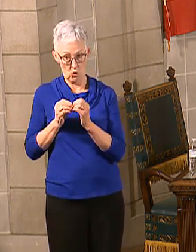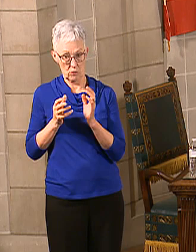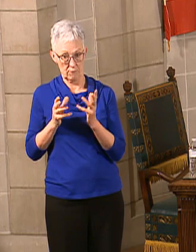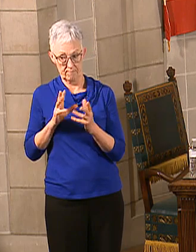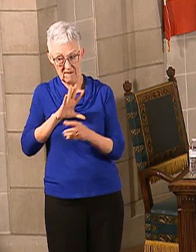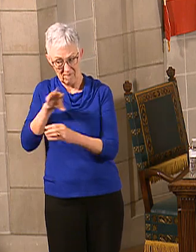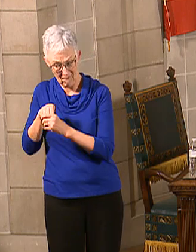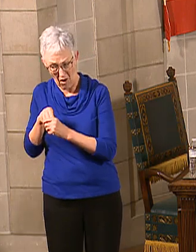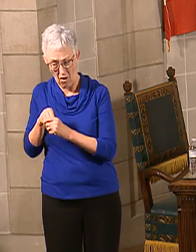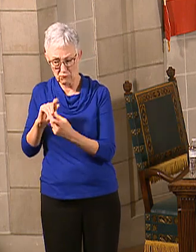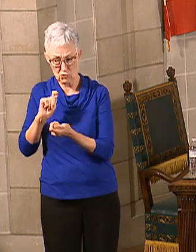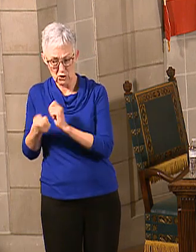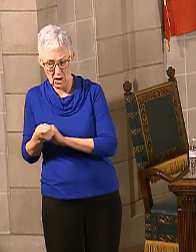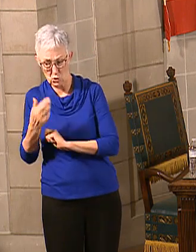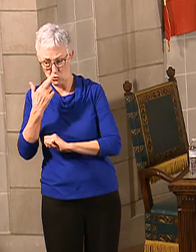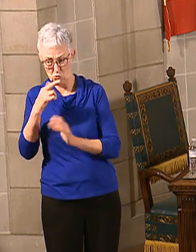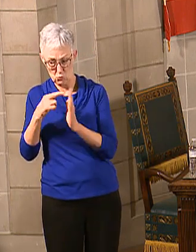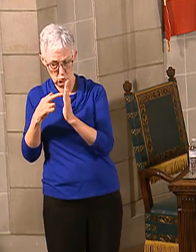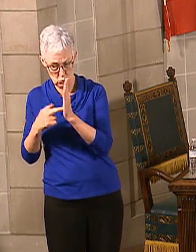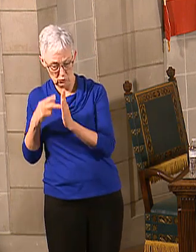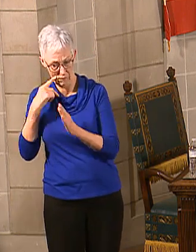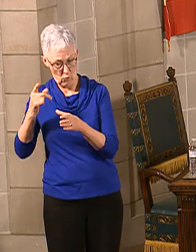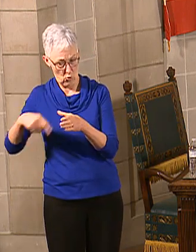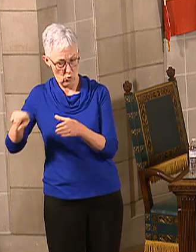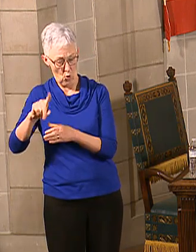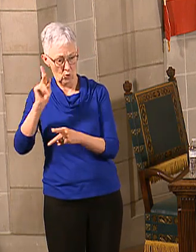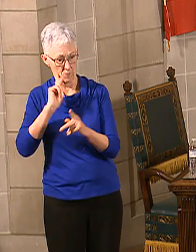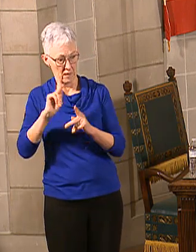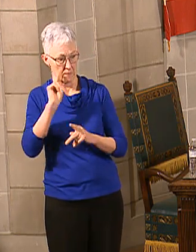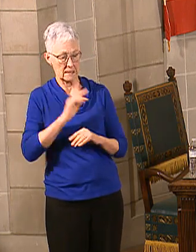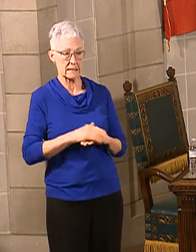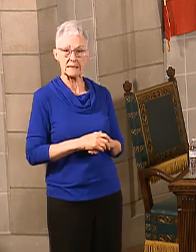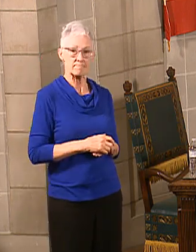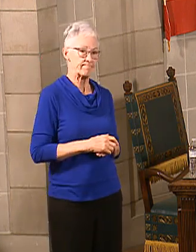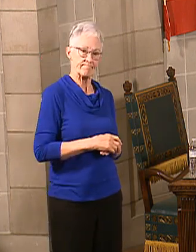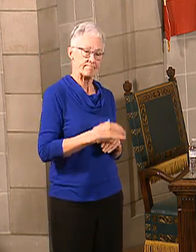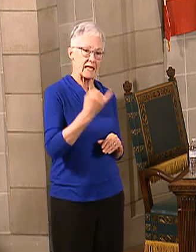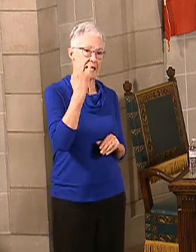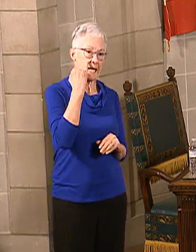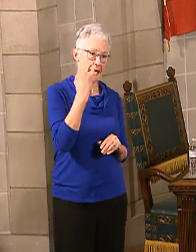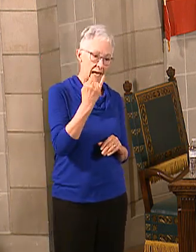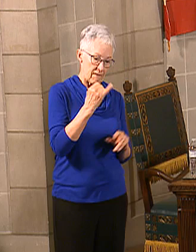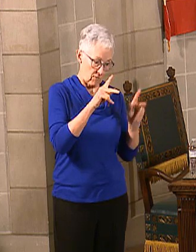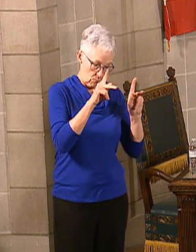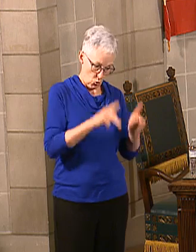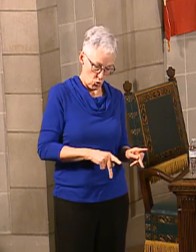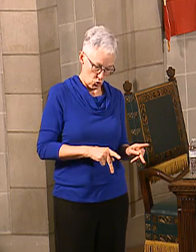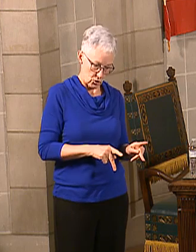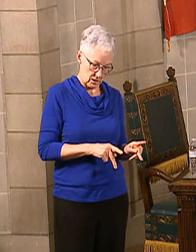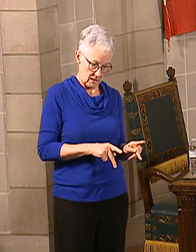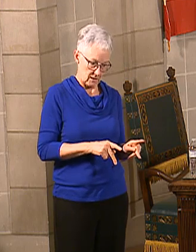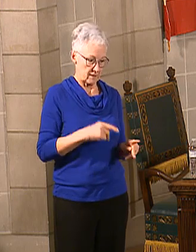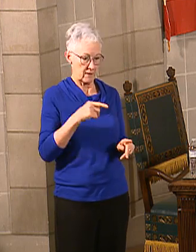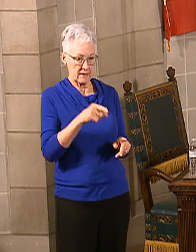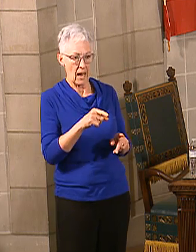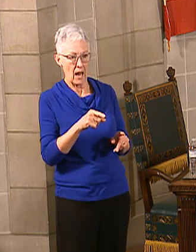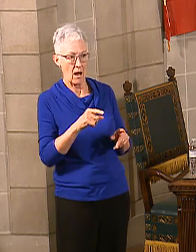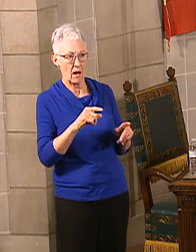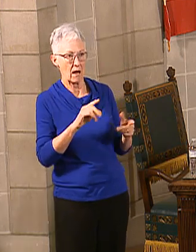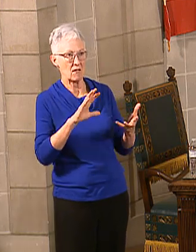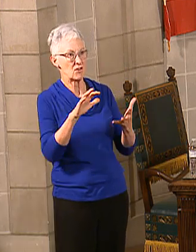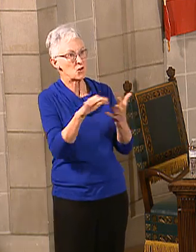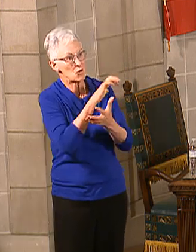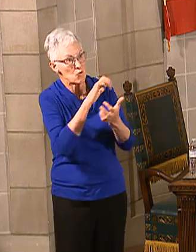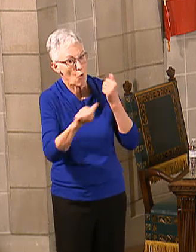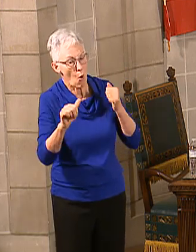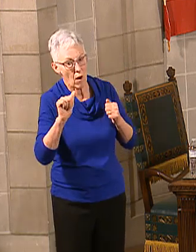evicted because of a criminal charge or you're vandalizing the property, that has health and safety risks for the other tenants. So this is